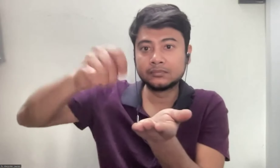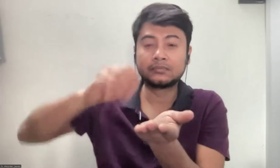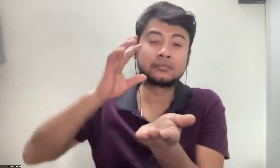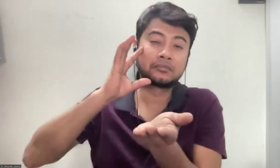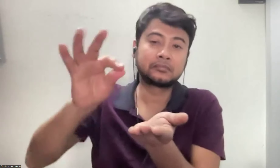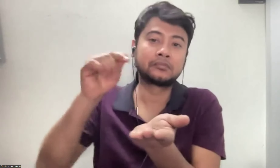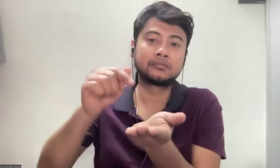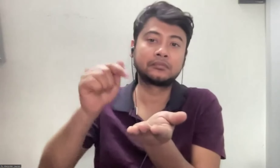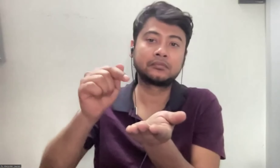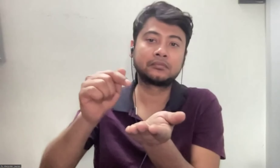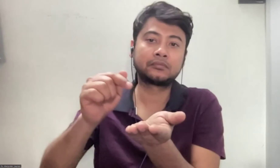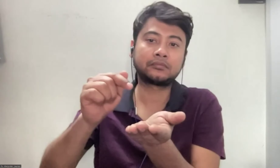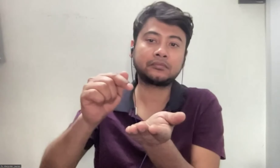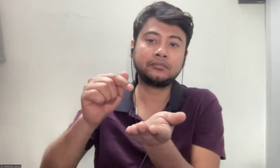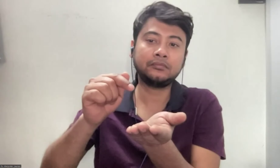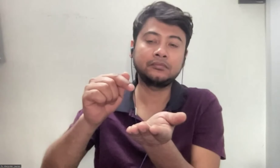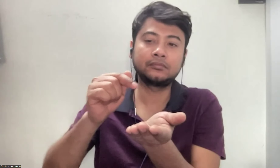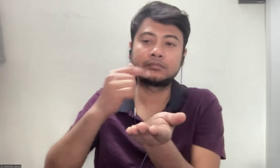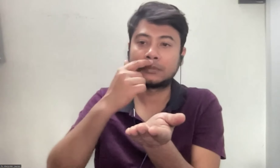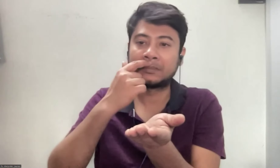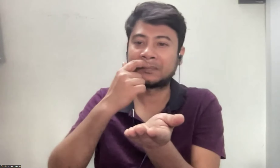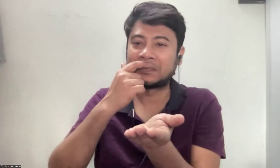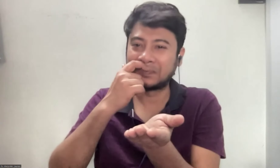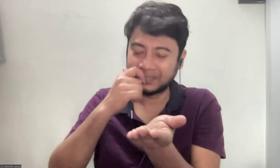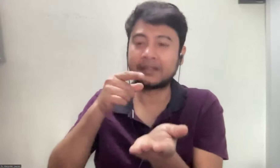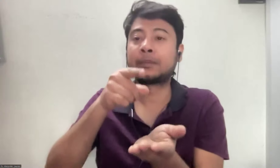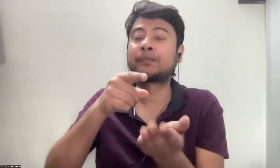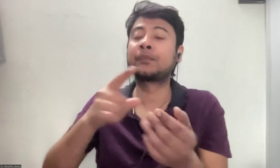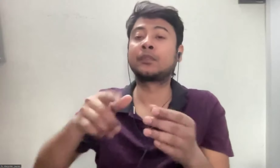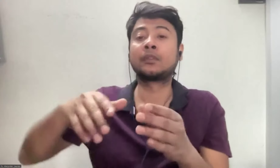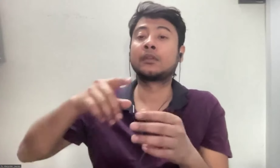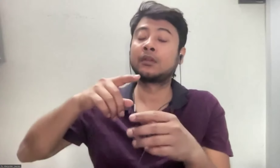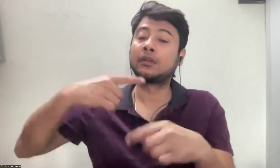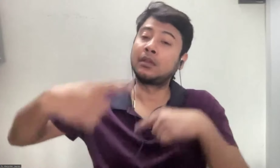And this cup should be cleaned every day and filled with clean drinking water.